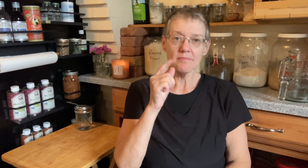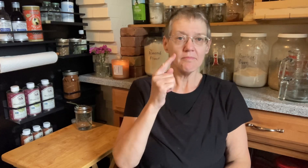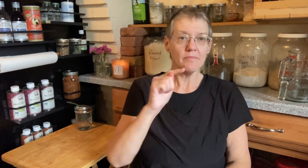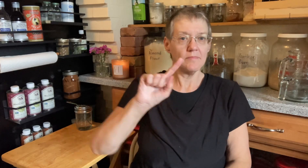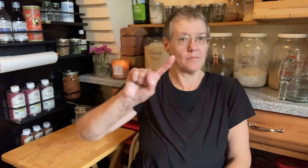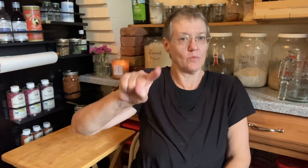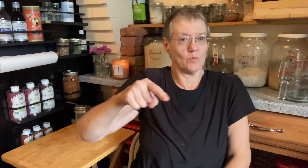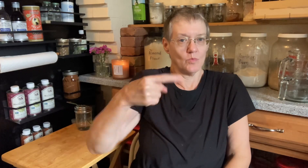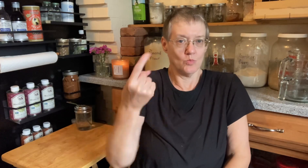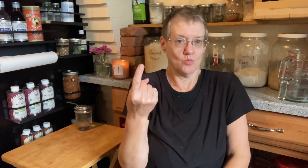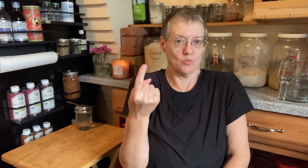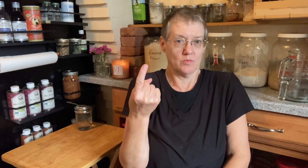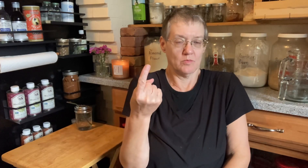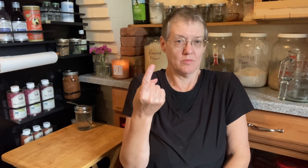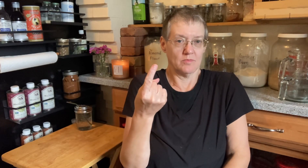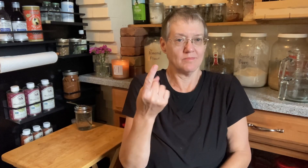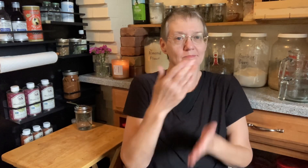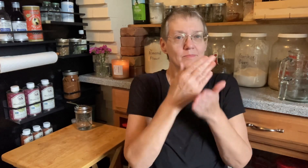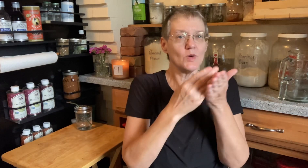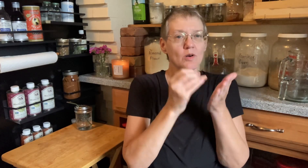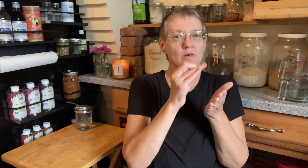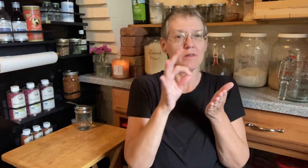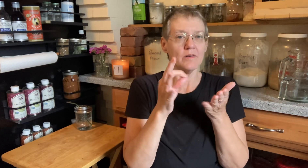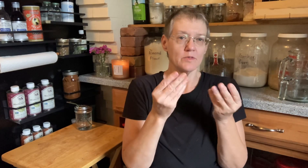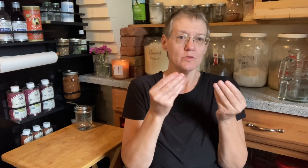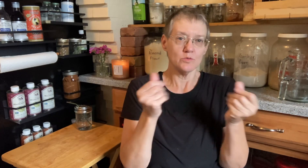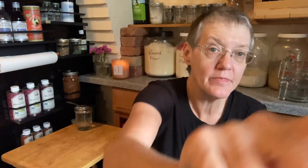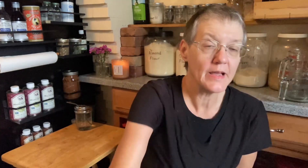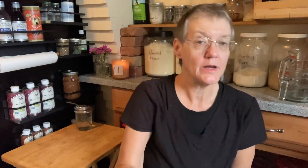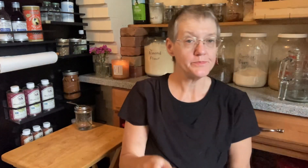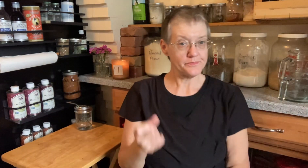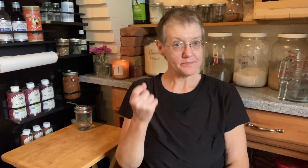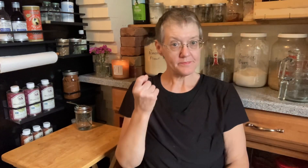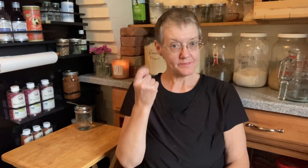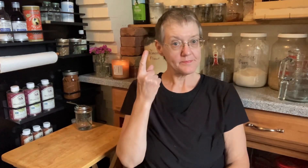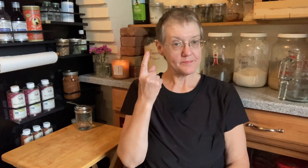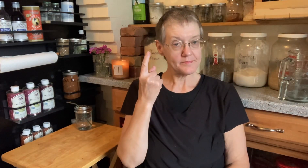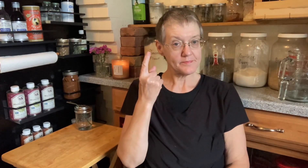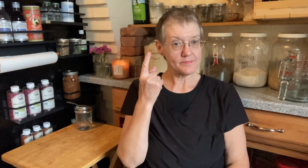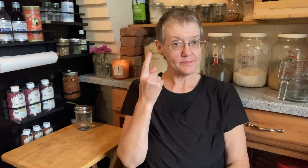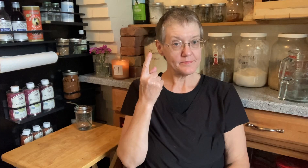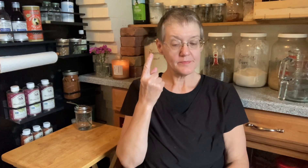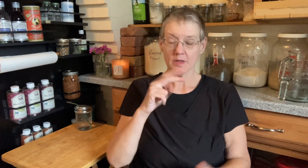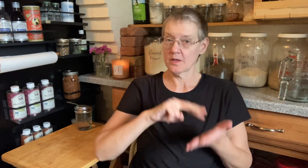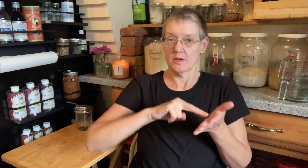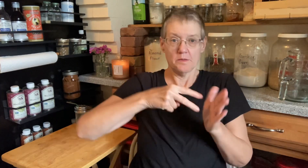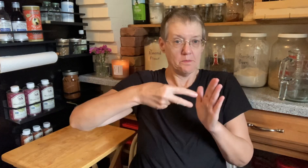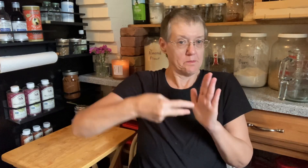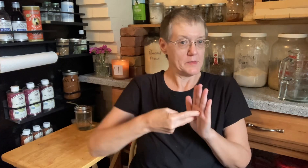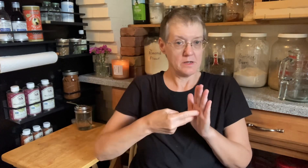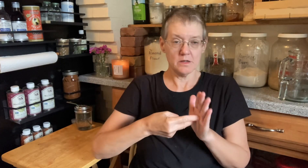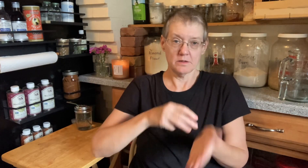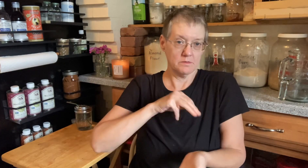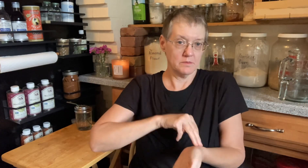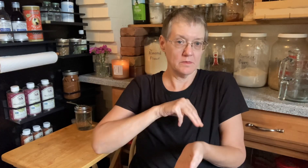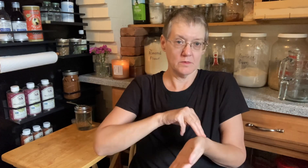Keto isn't the only thing we do. It's just part of the solution. Now, this is not medical advice for you.